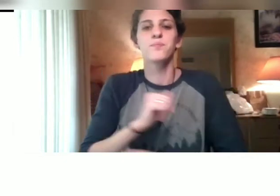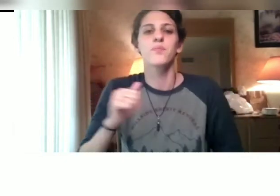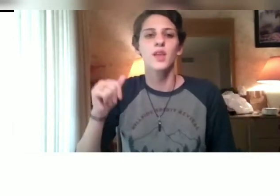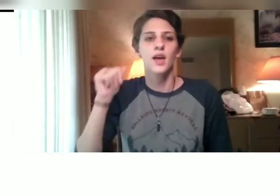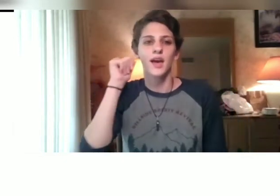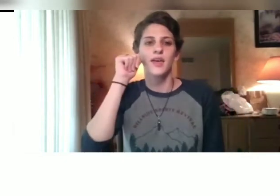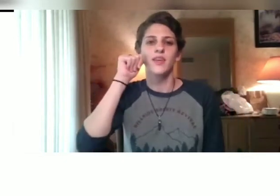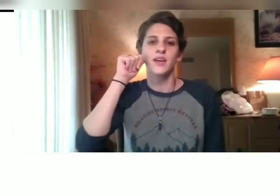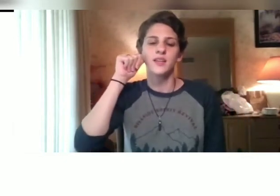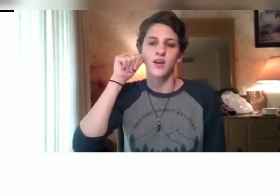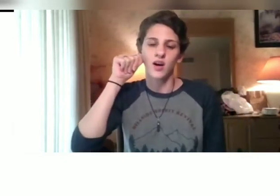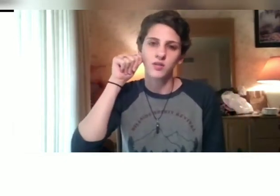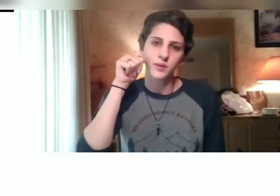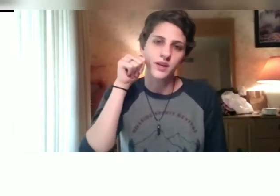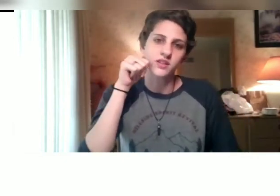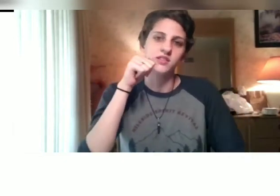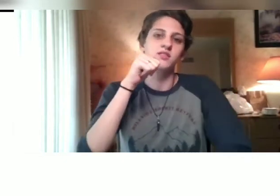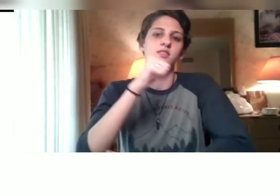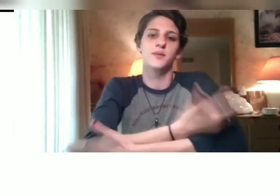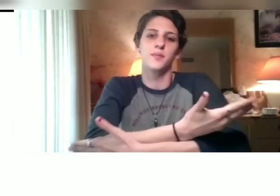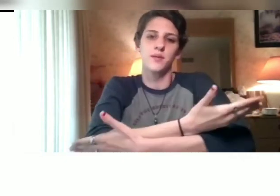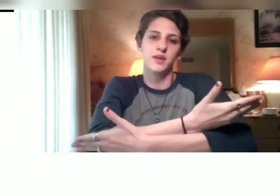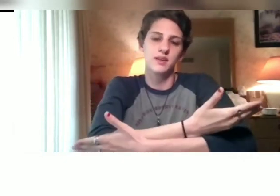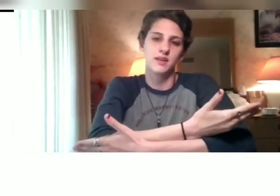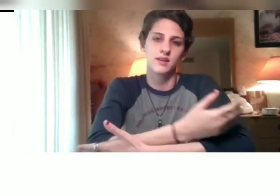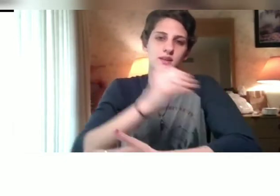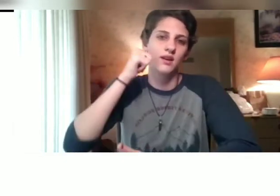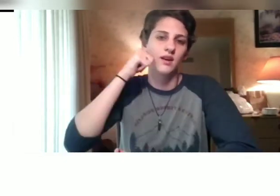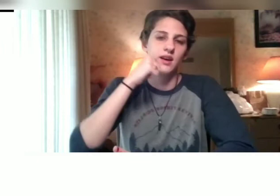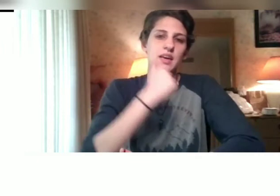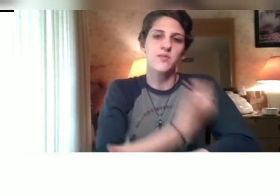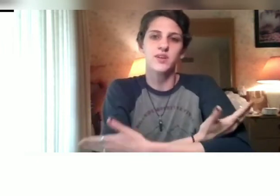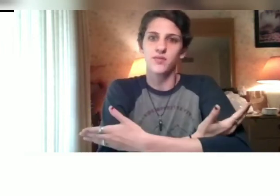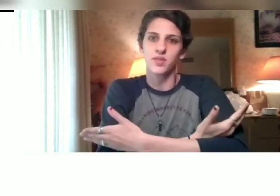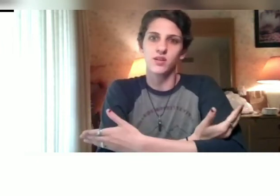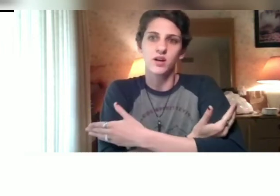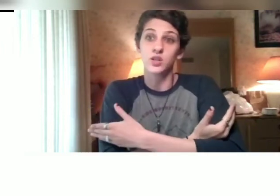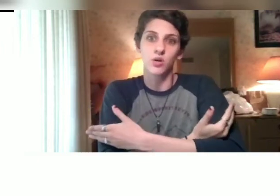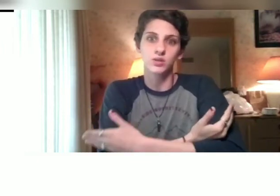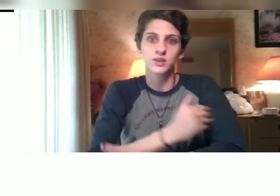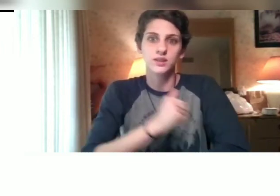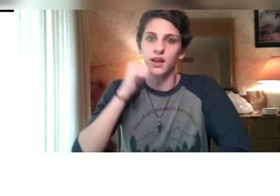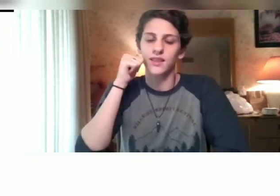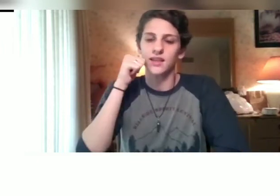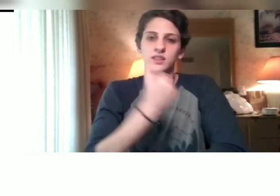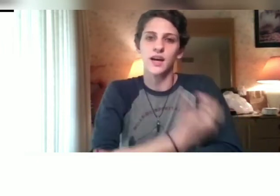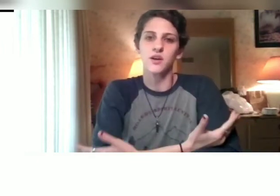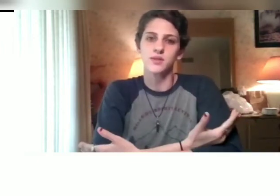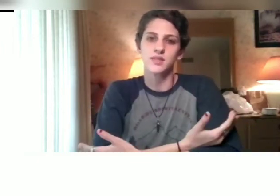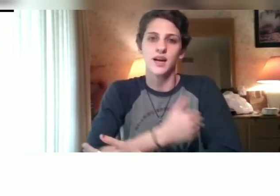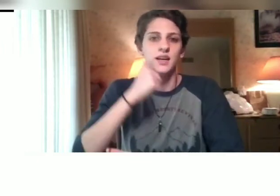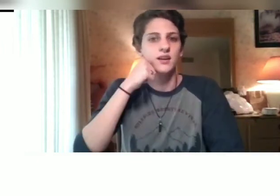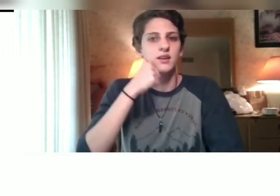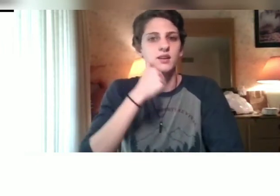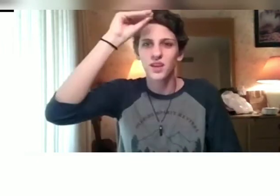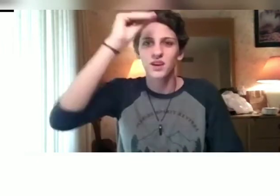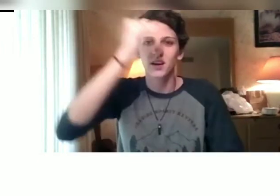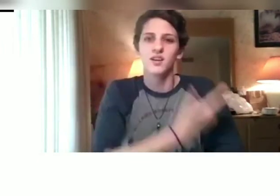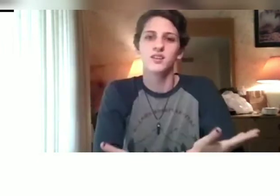baby. And then daughter would be girl, baby. Even if they're adults, that's just how you would sign